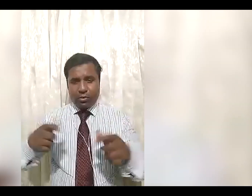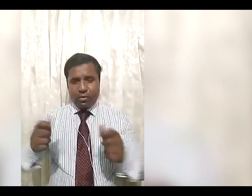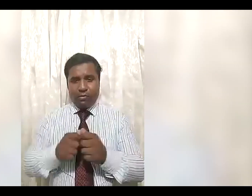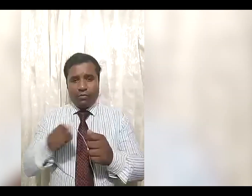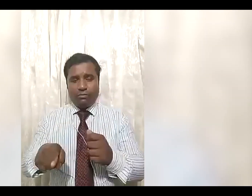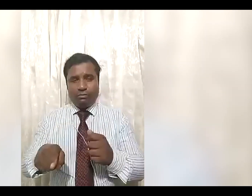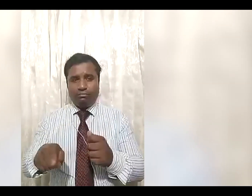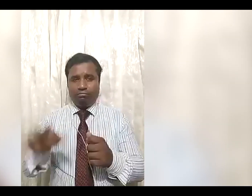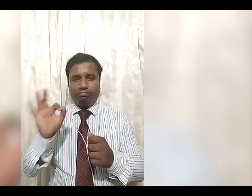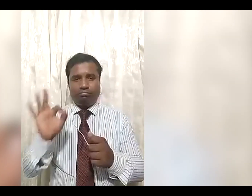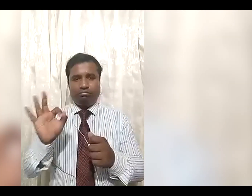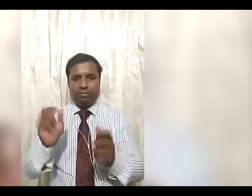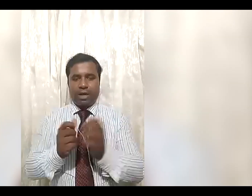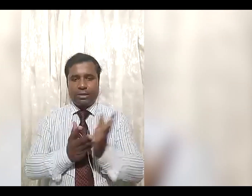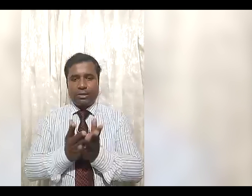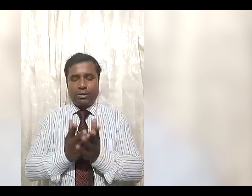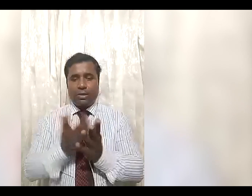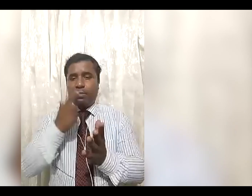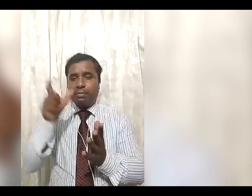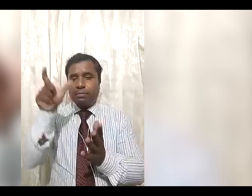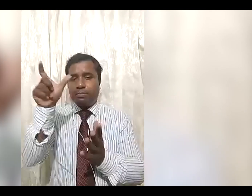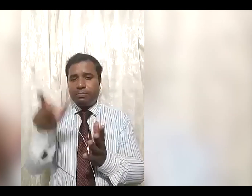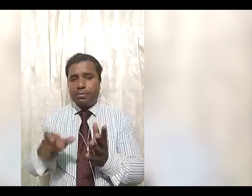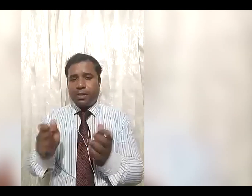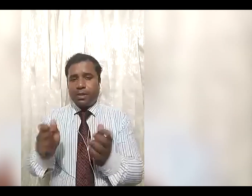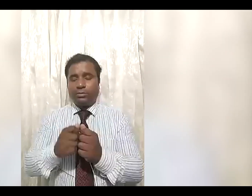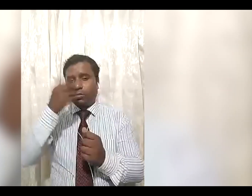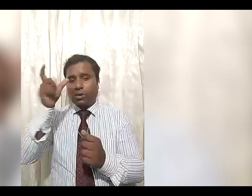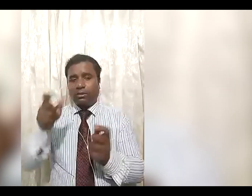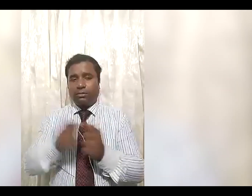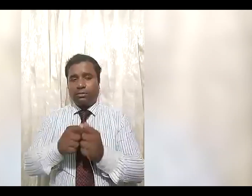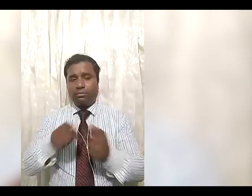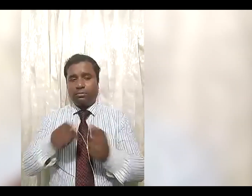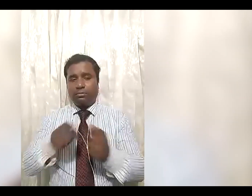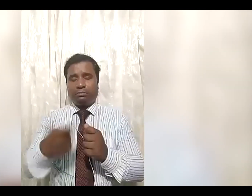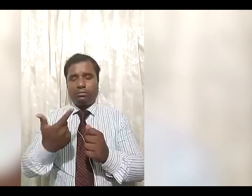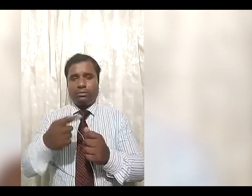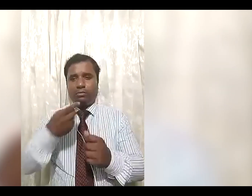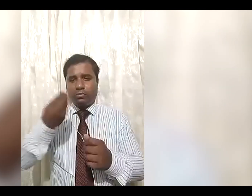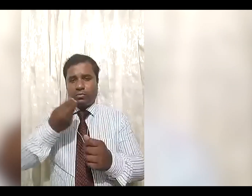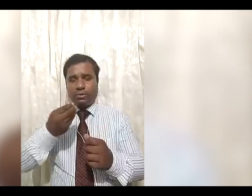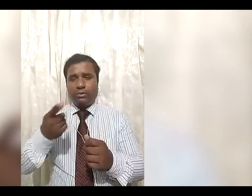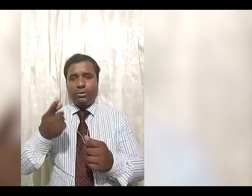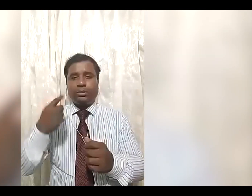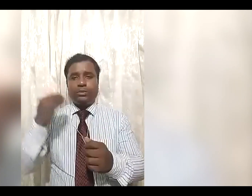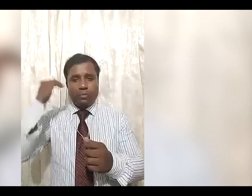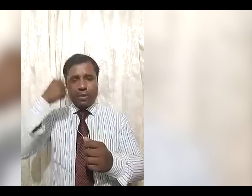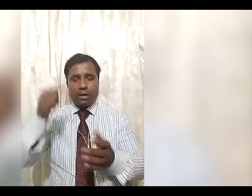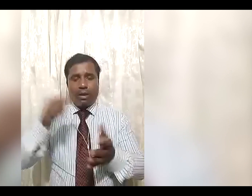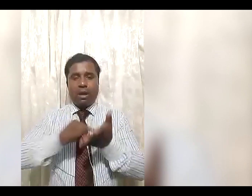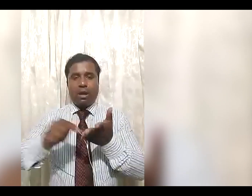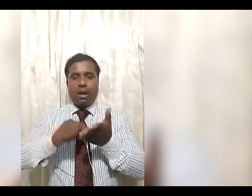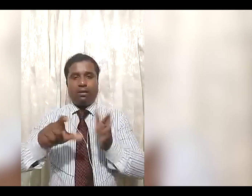the stories and the disabled people struggle, disability rights activist